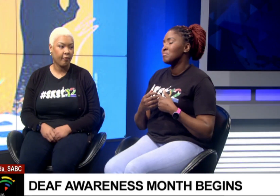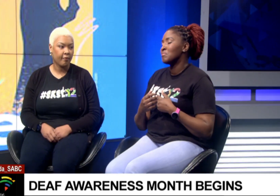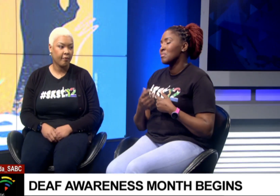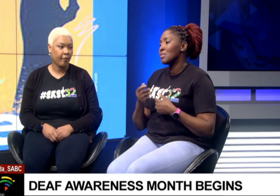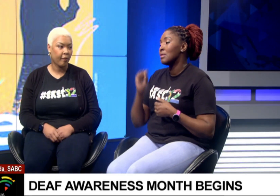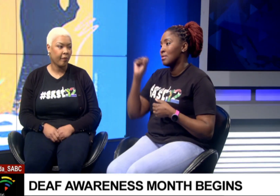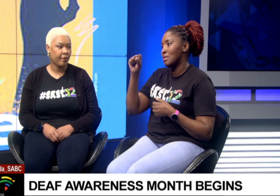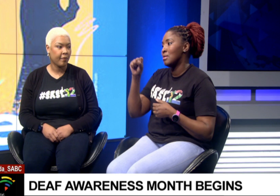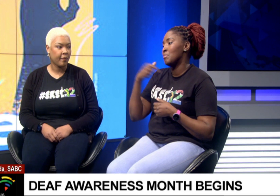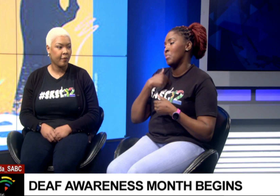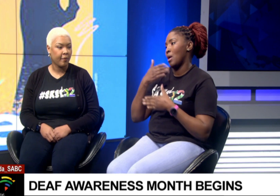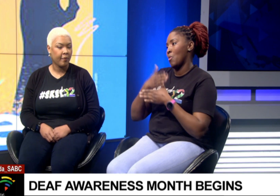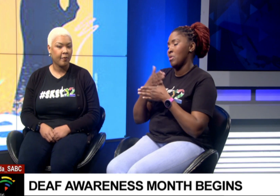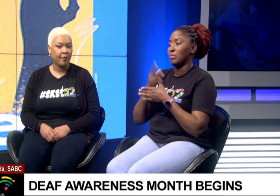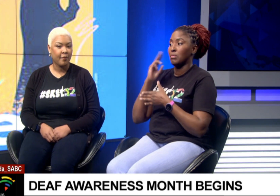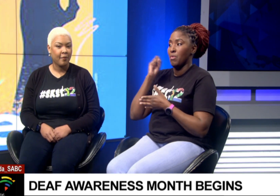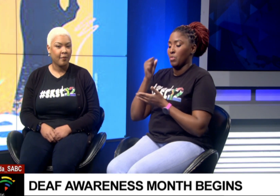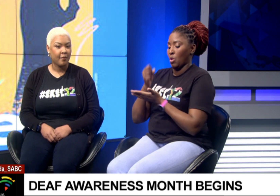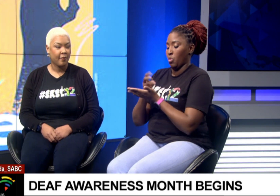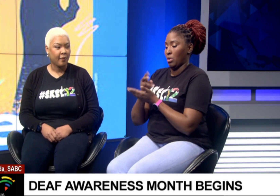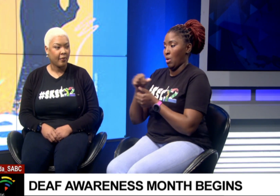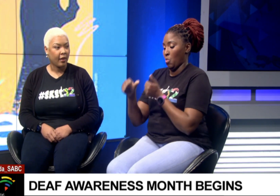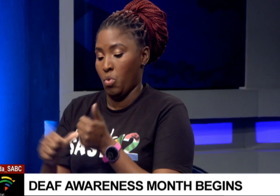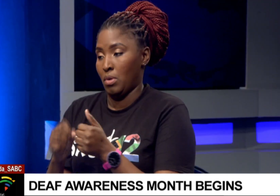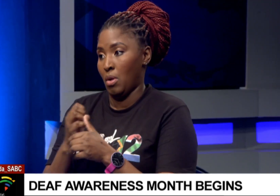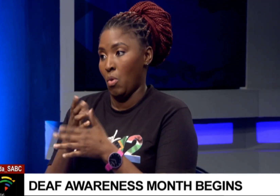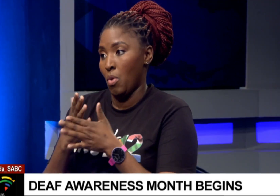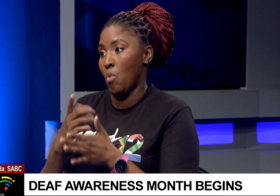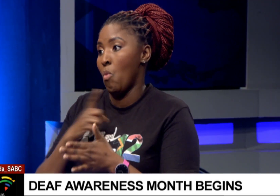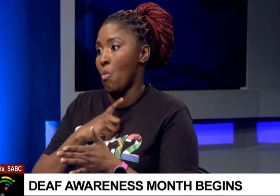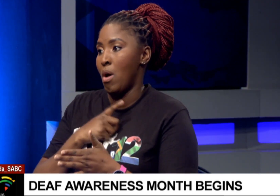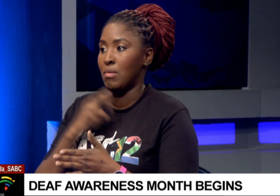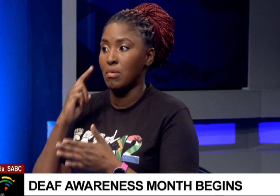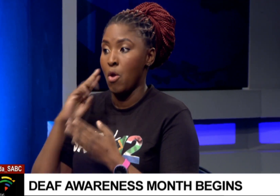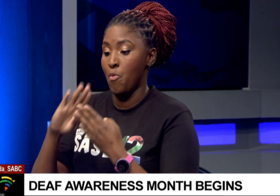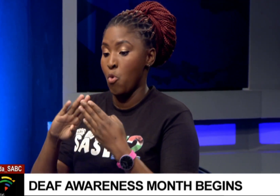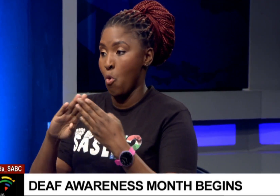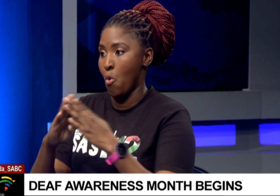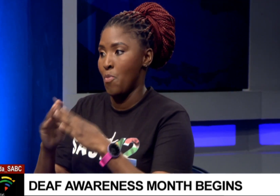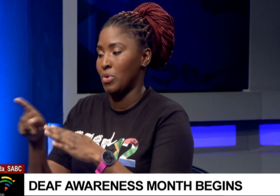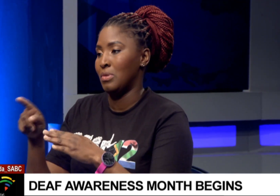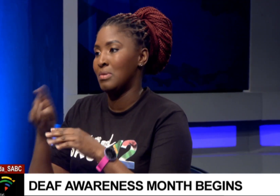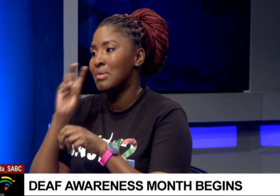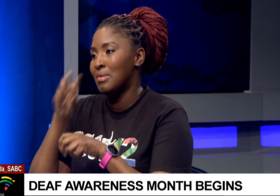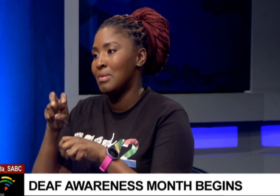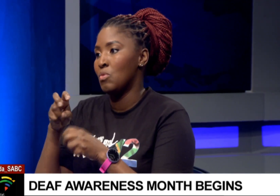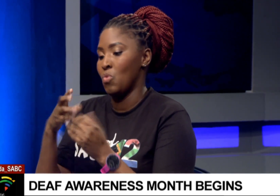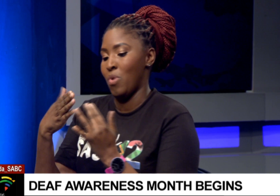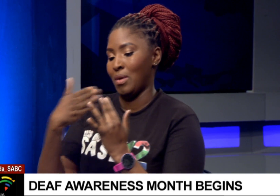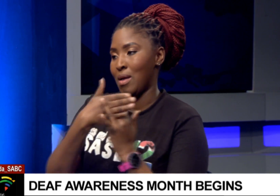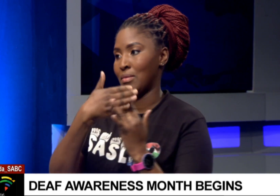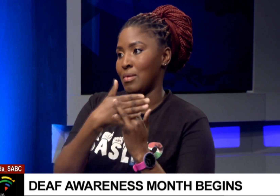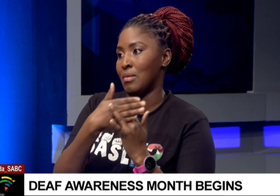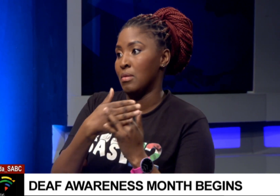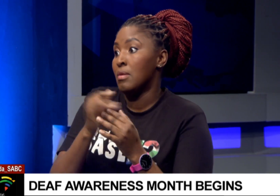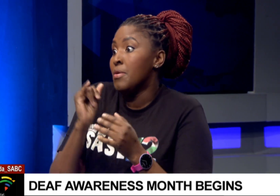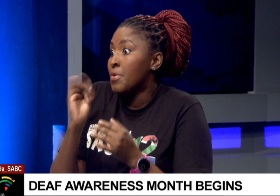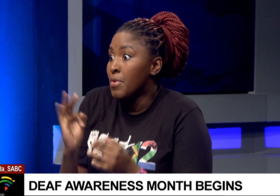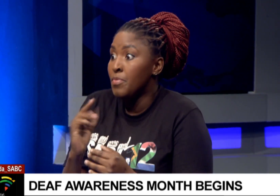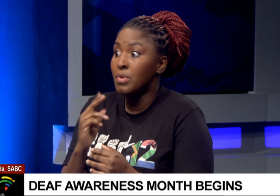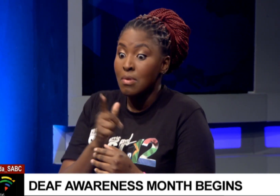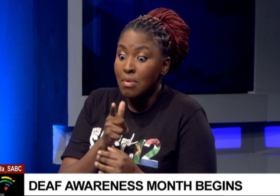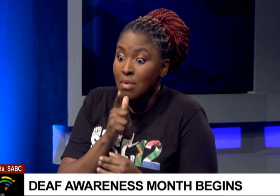Thank you very much. Yes, I work as a social auxiliary worker with DeafSA. So